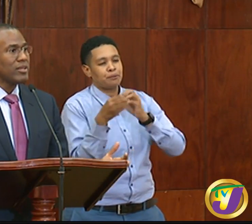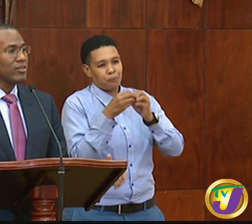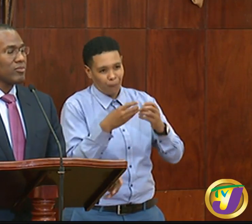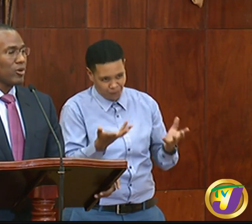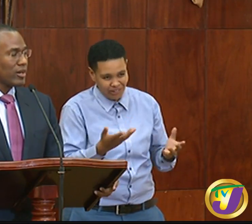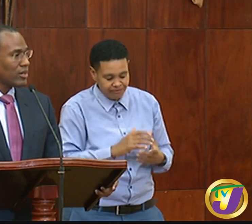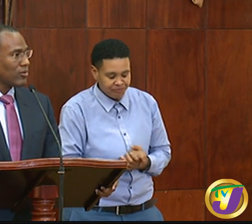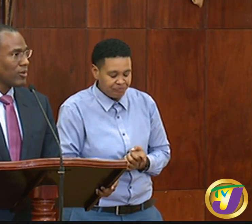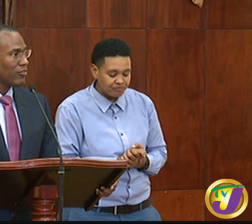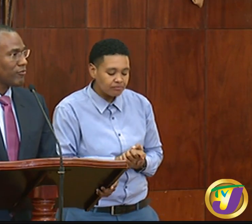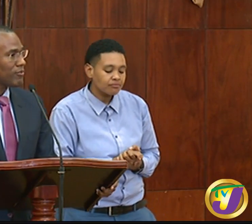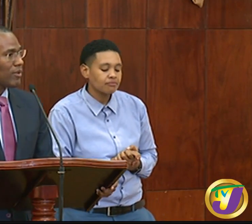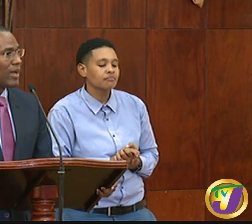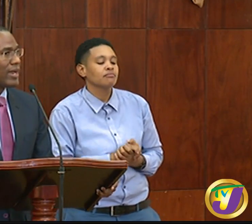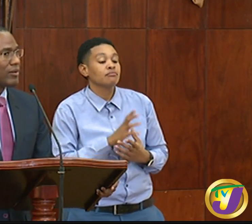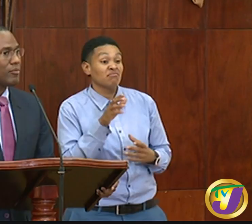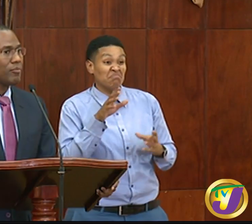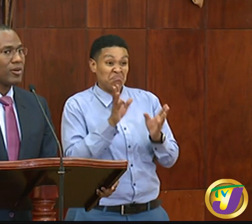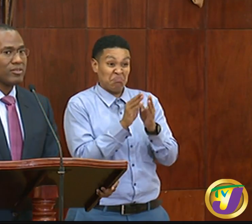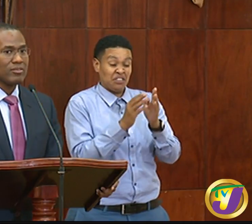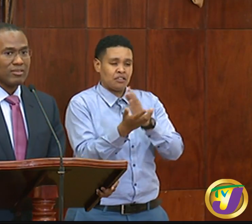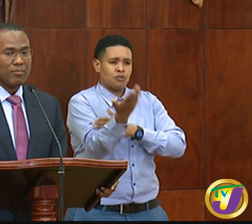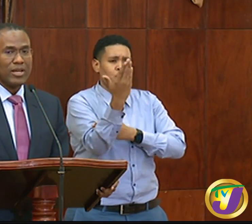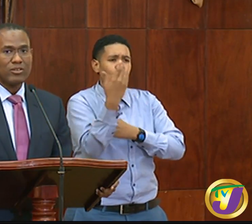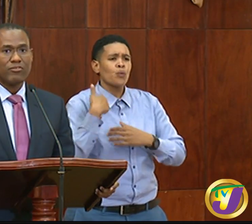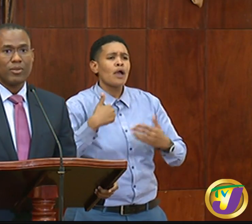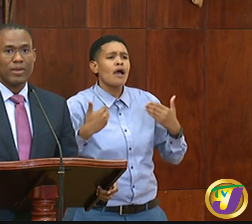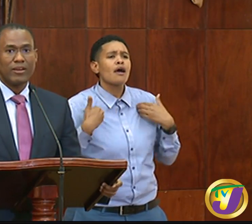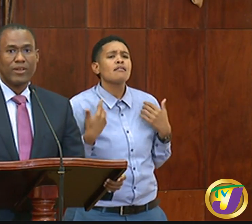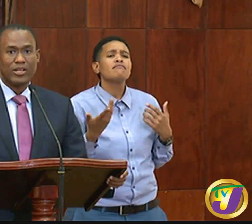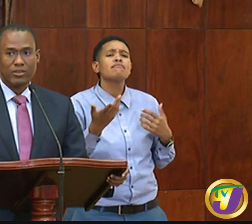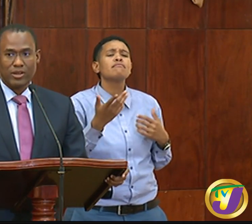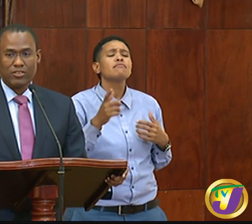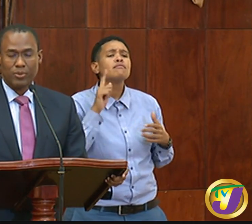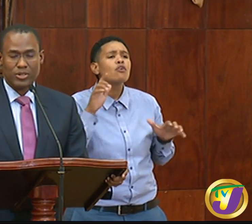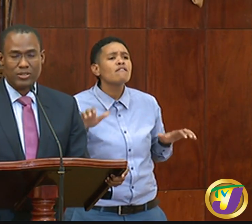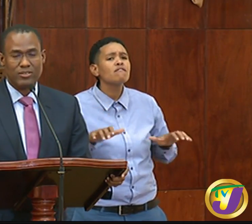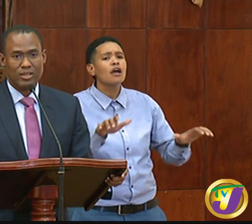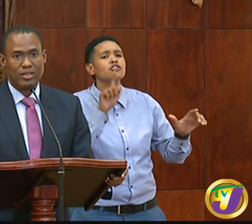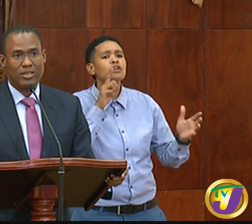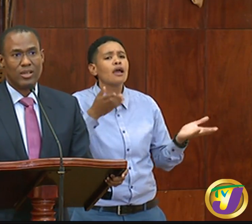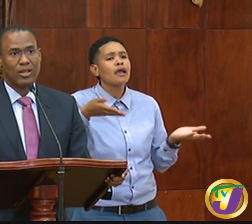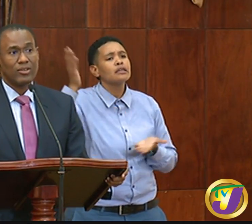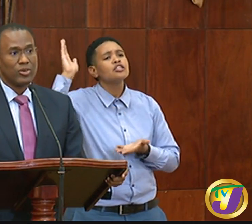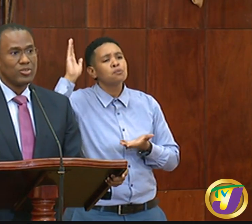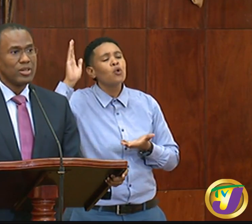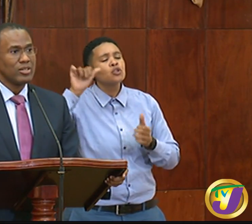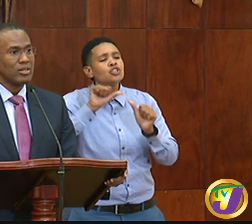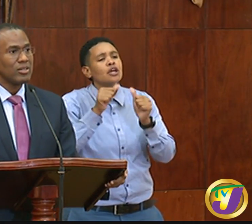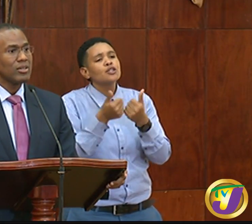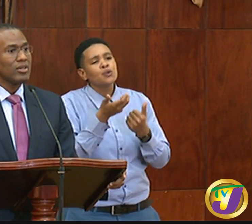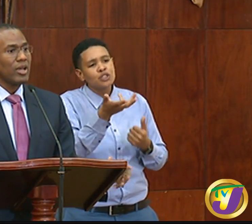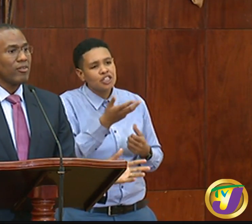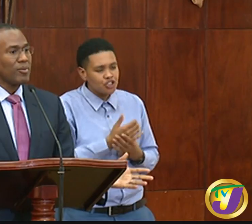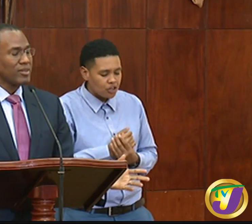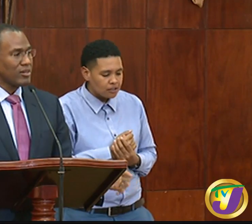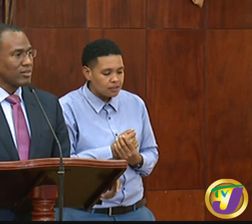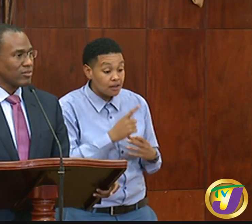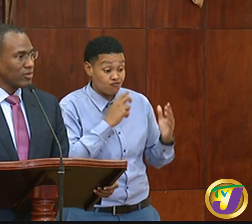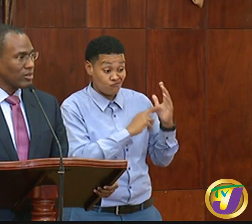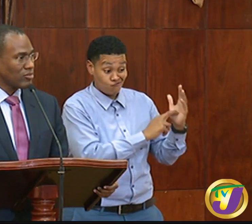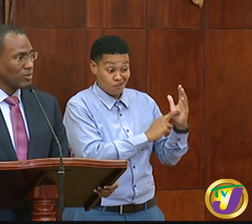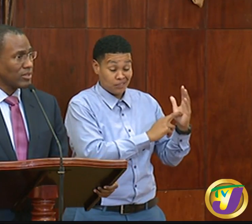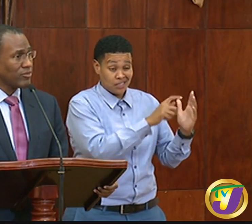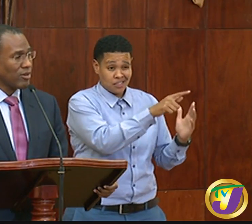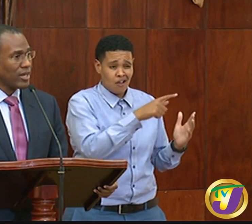In the meeting this morning, we'd have had persons, as I mentioned, from the Manufacturers and Exporters Association and